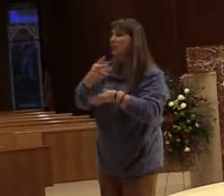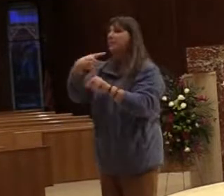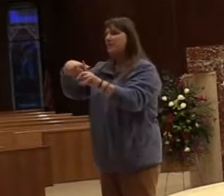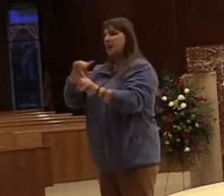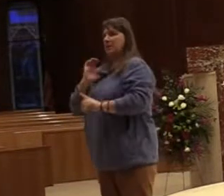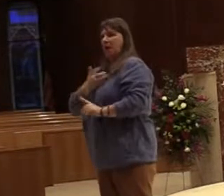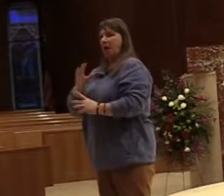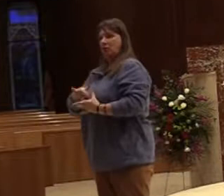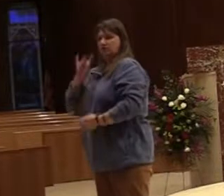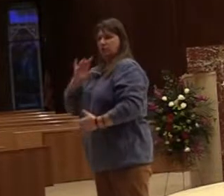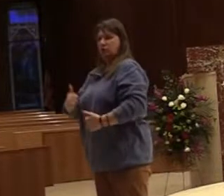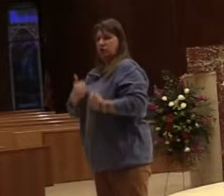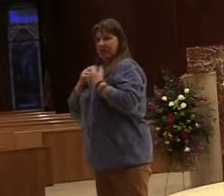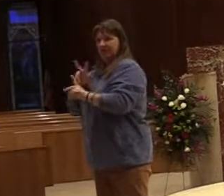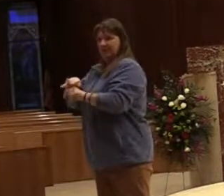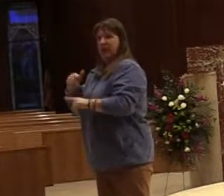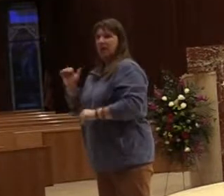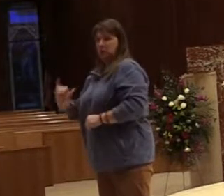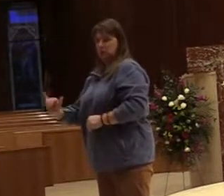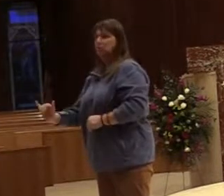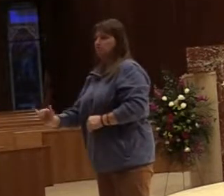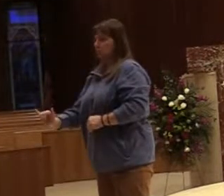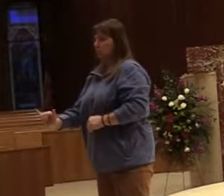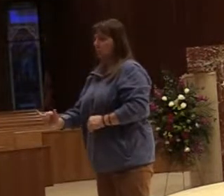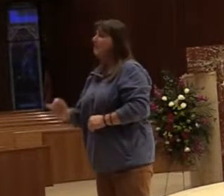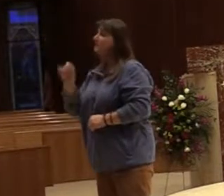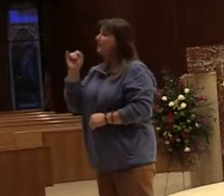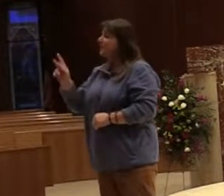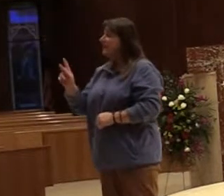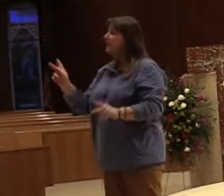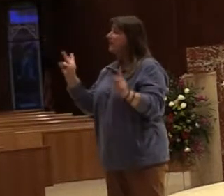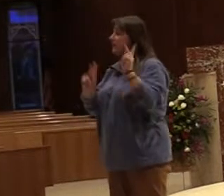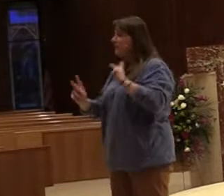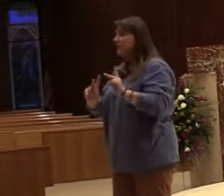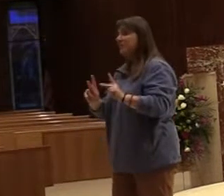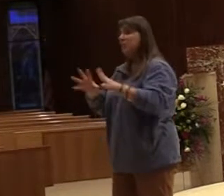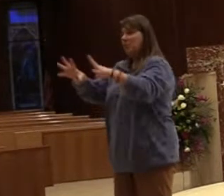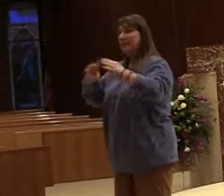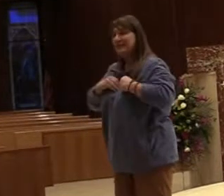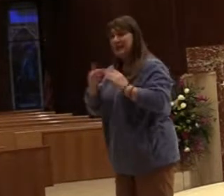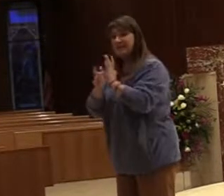the Messiah, they could have been spared the destruction to come in their own lives.